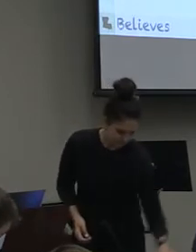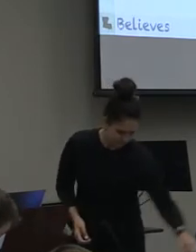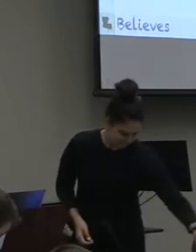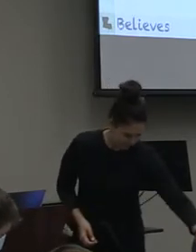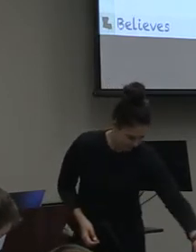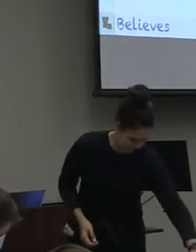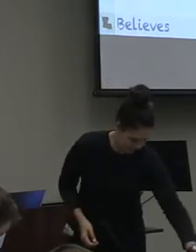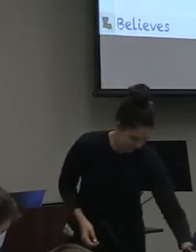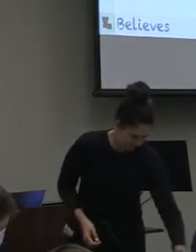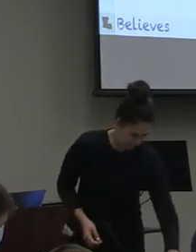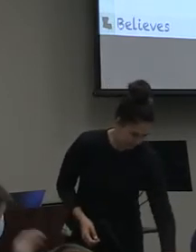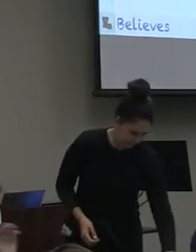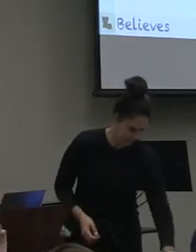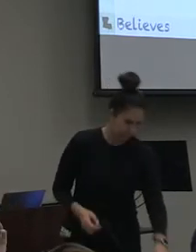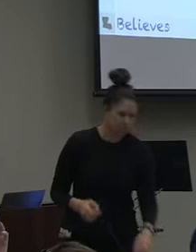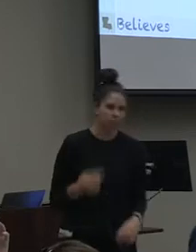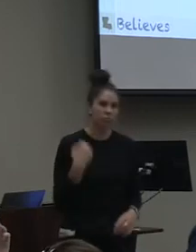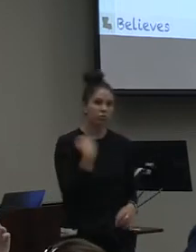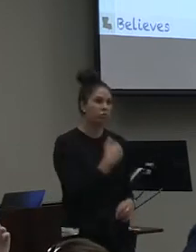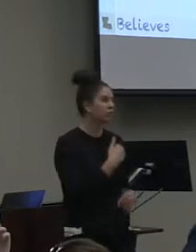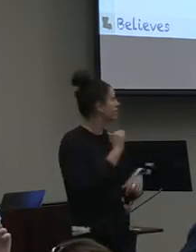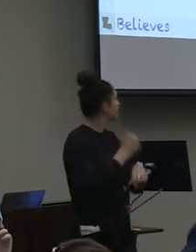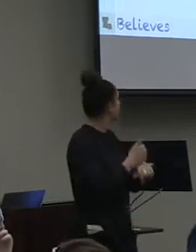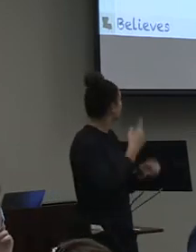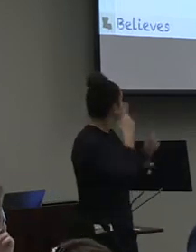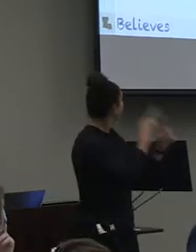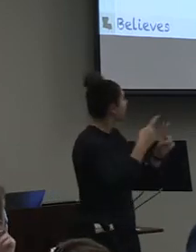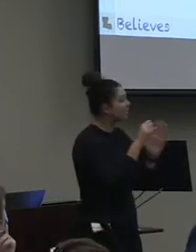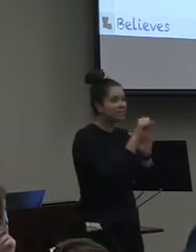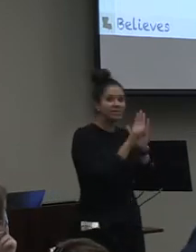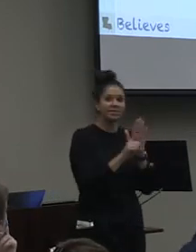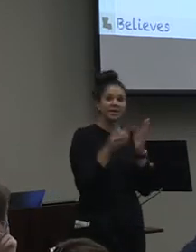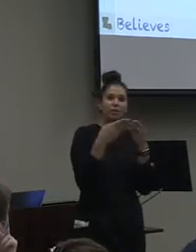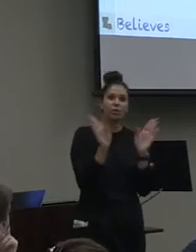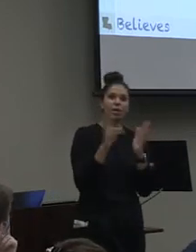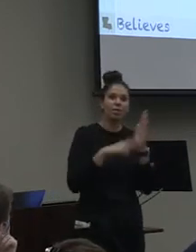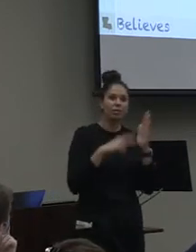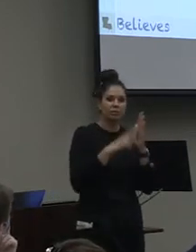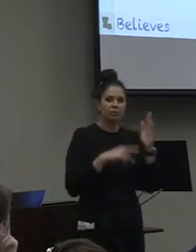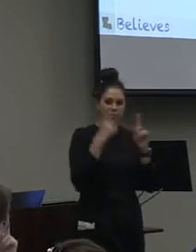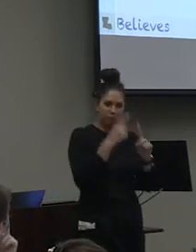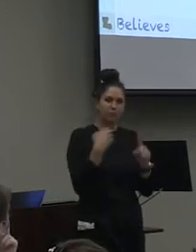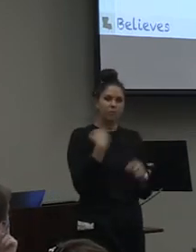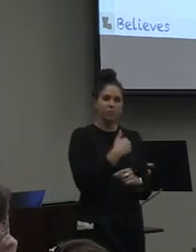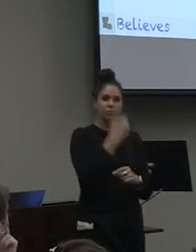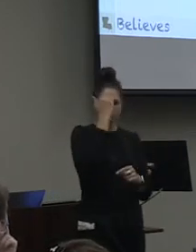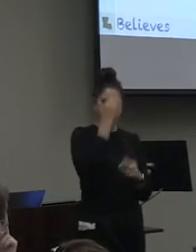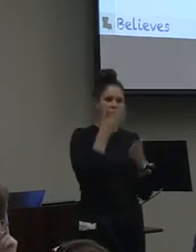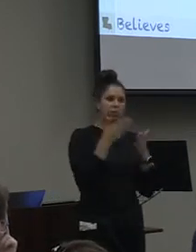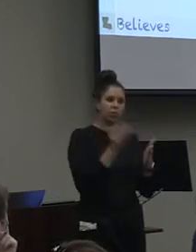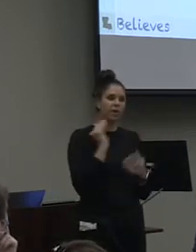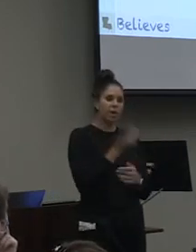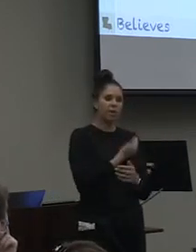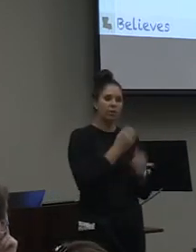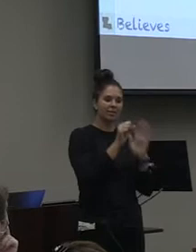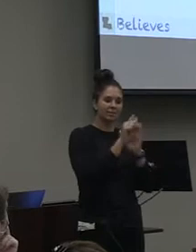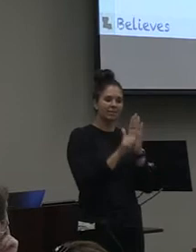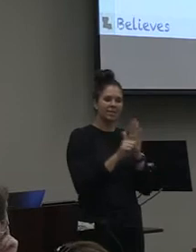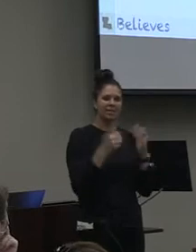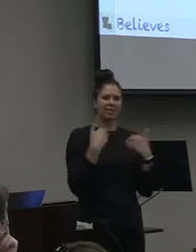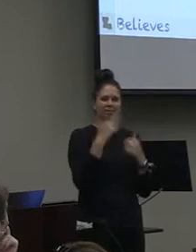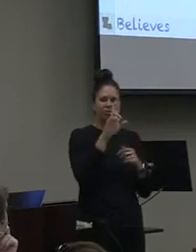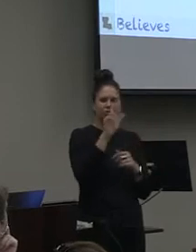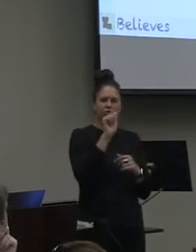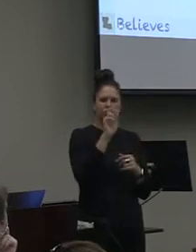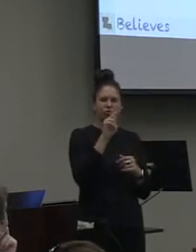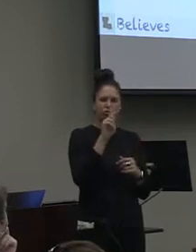And so we've set a goal, a statewide literacy goal. So as we know, the way that our states get ranked across